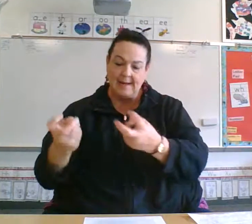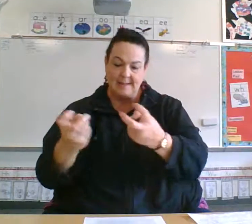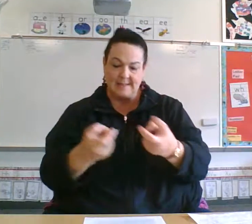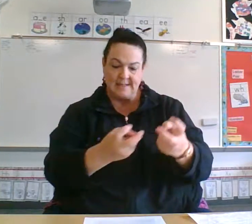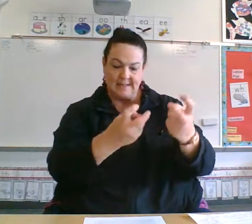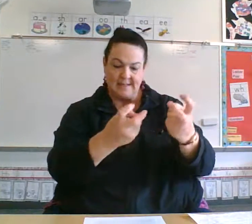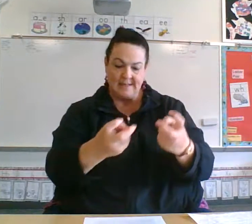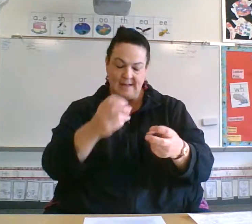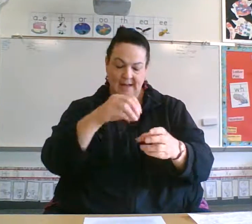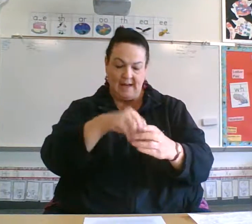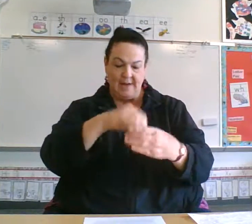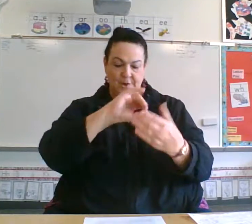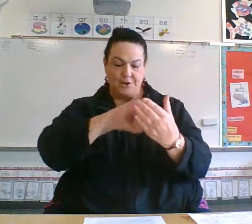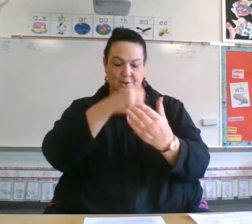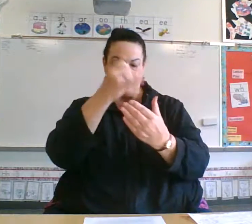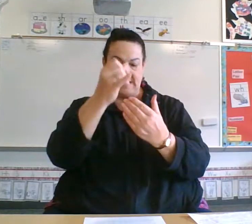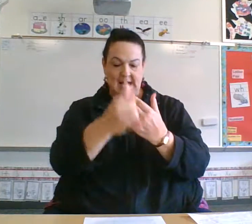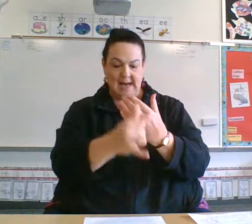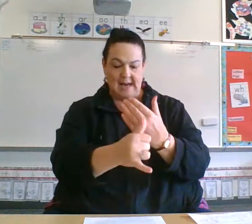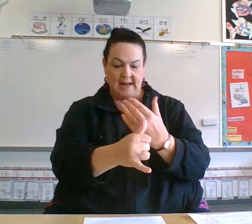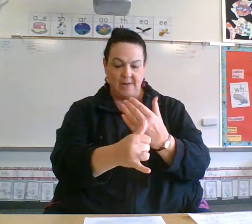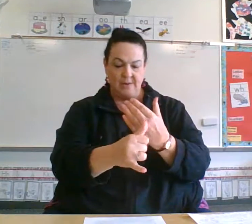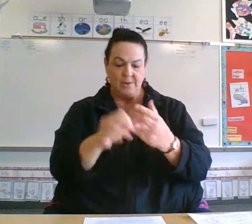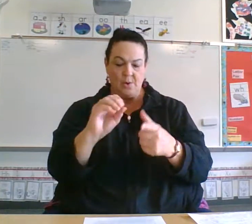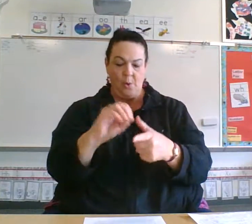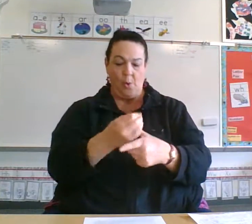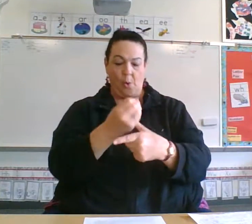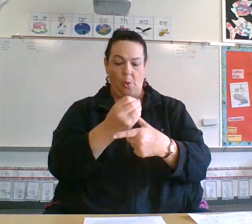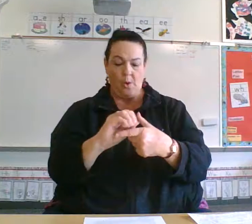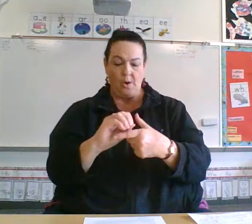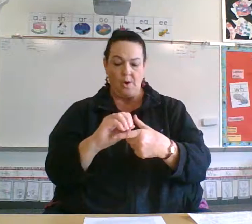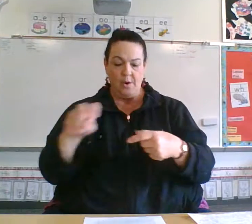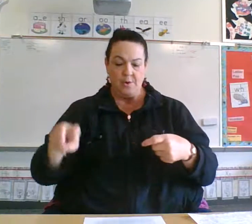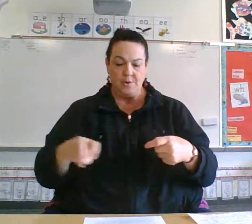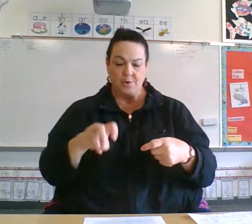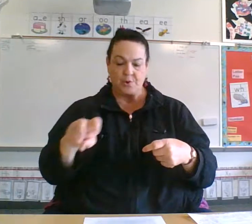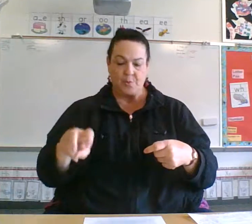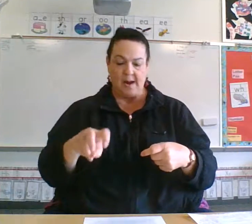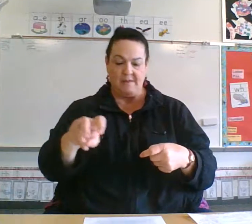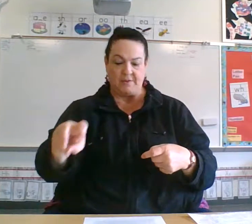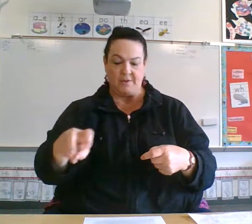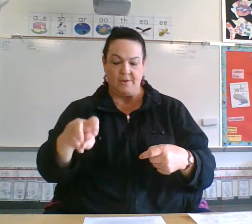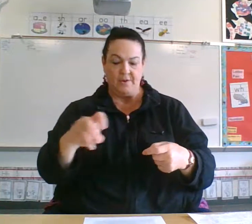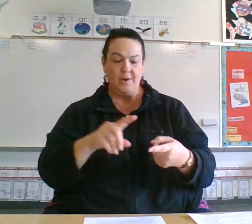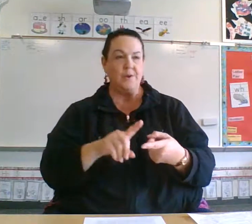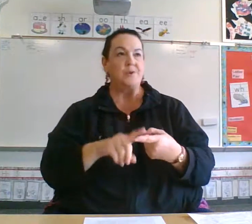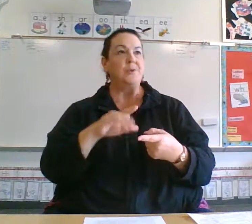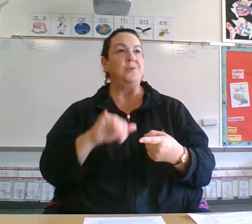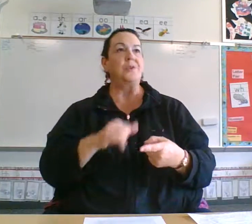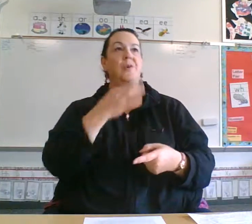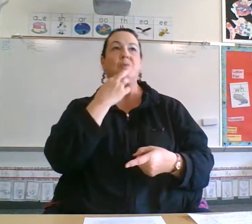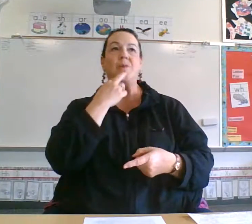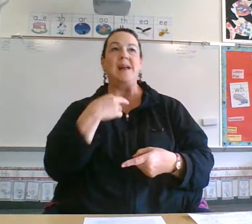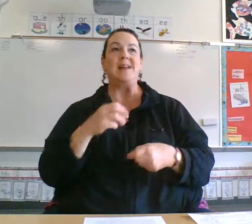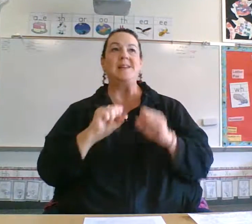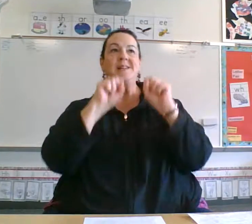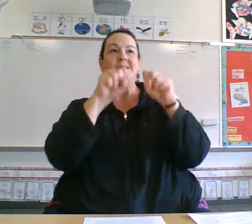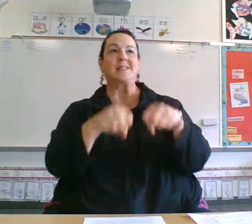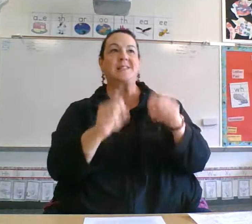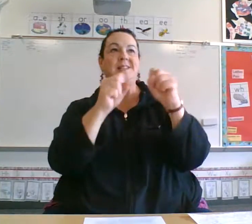skate in July, or travel to the Red